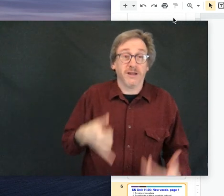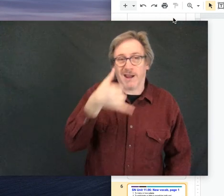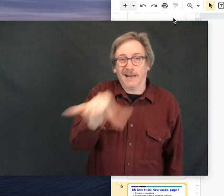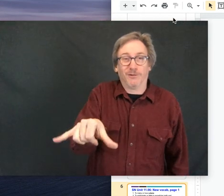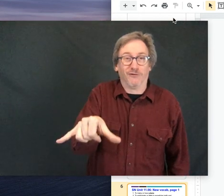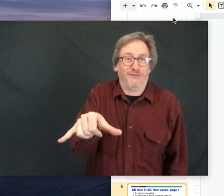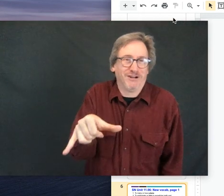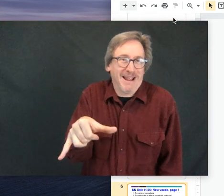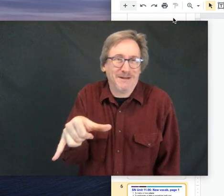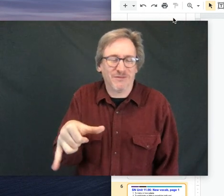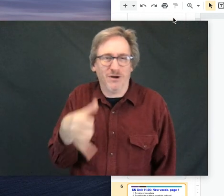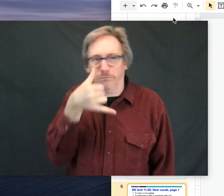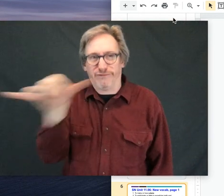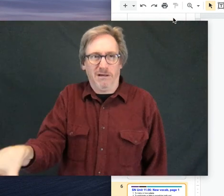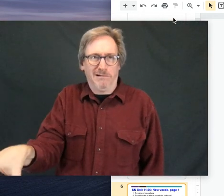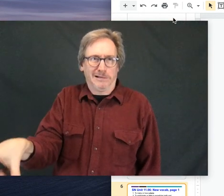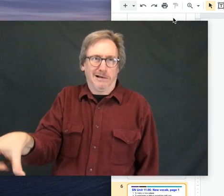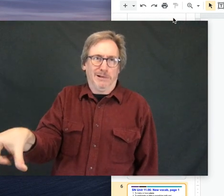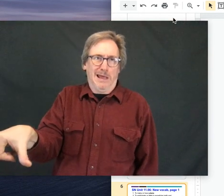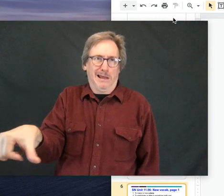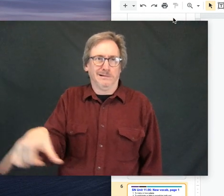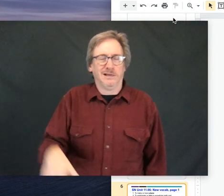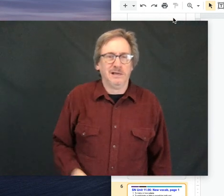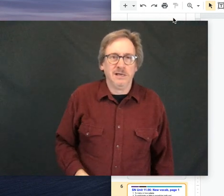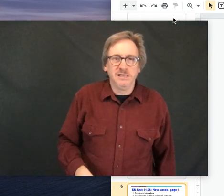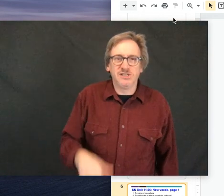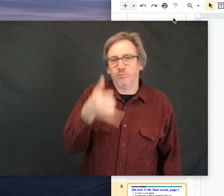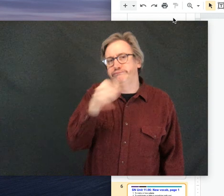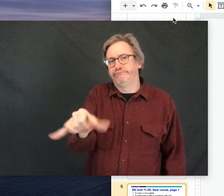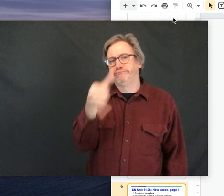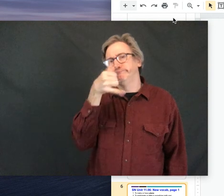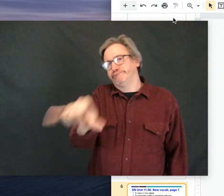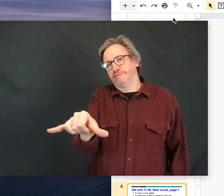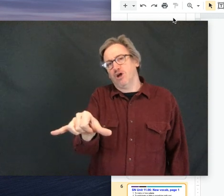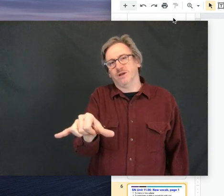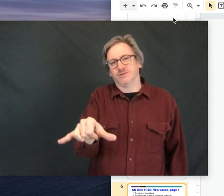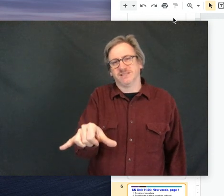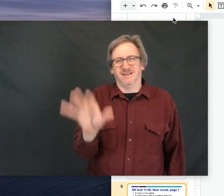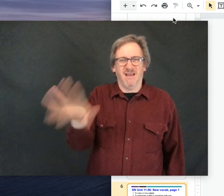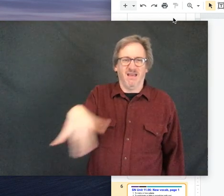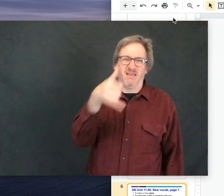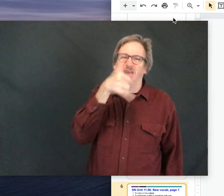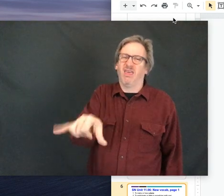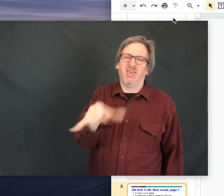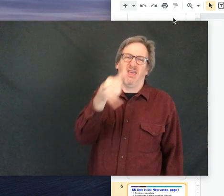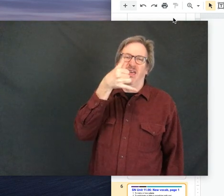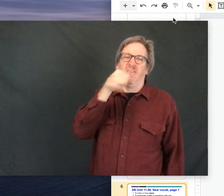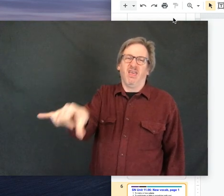Or you're hanging up the phone. I don't want to talk about that. So no interest in.